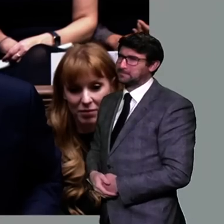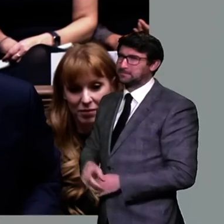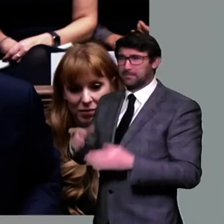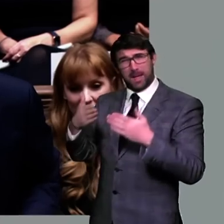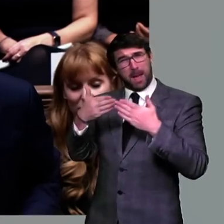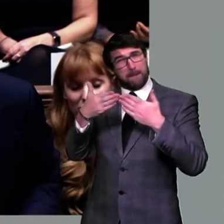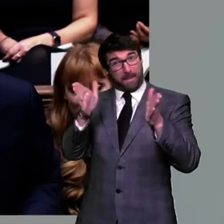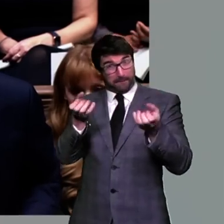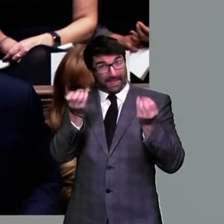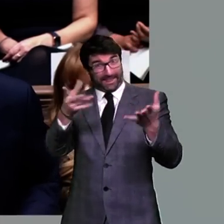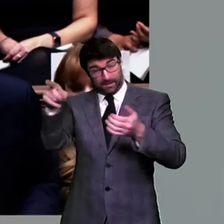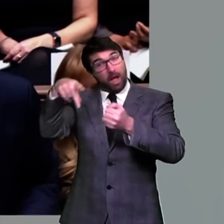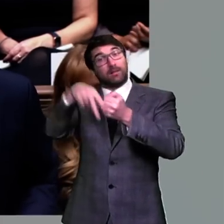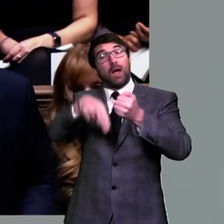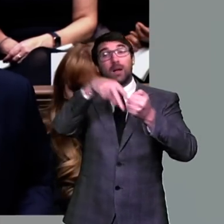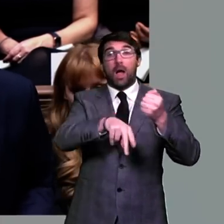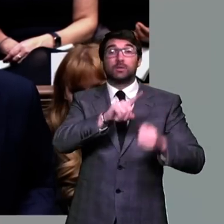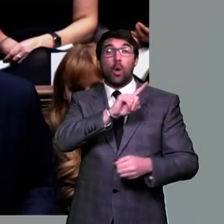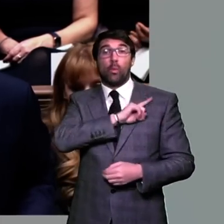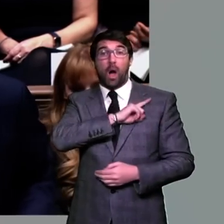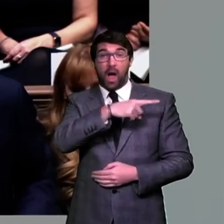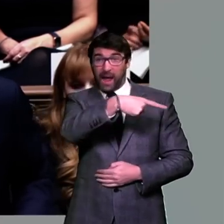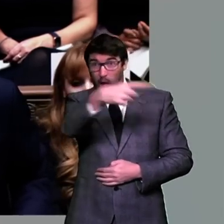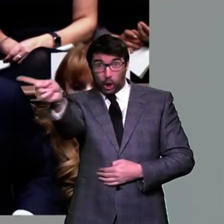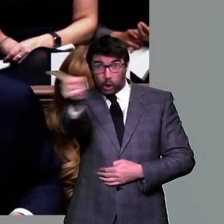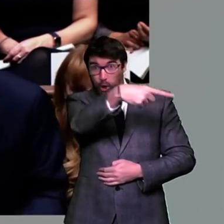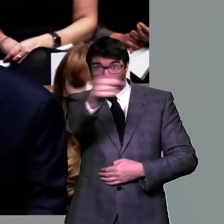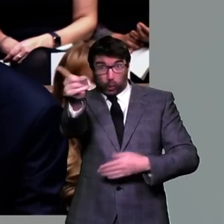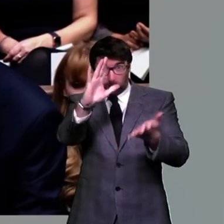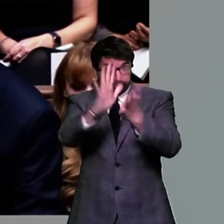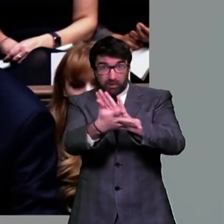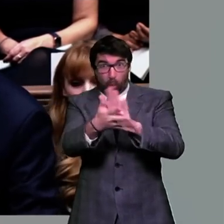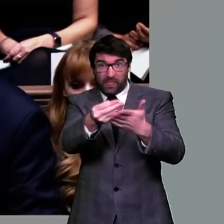one reason and one reason only, because they crashed the economy.